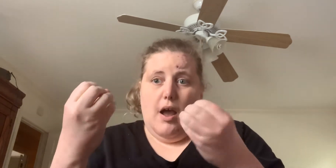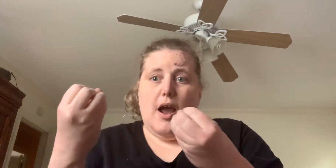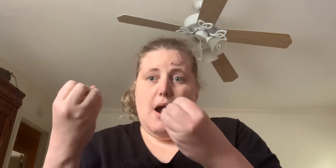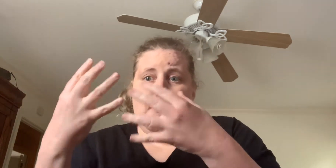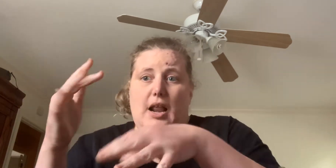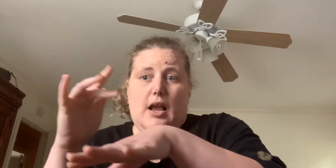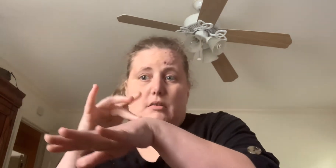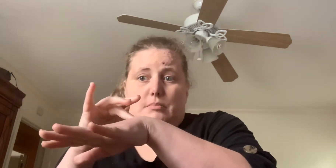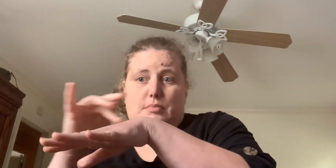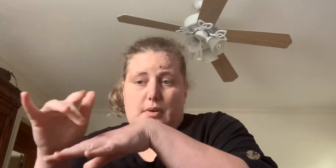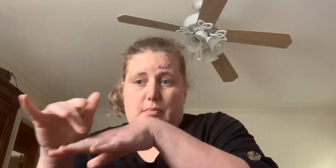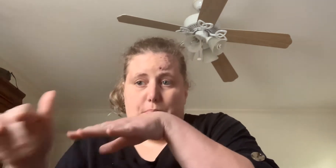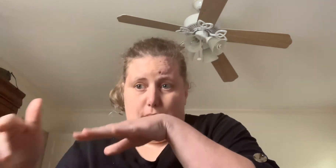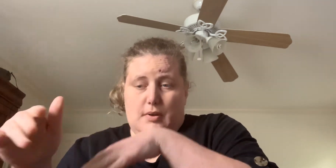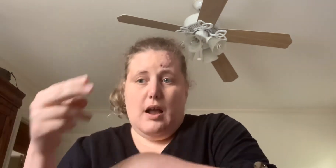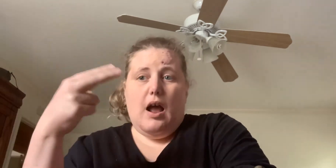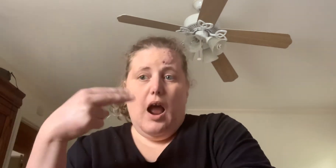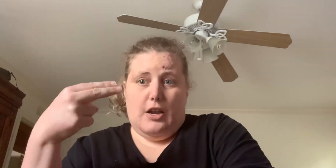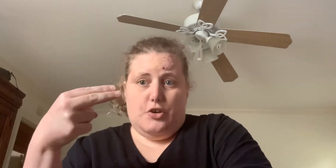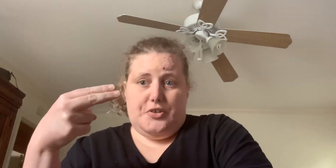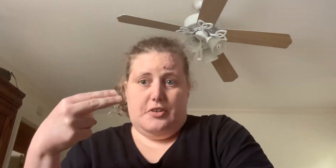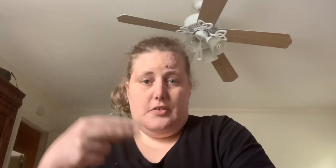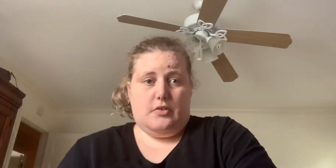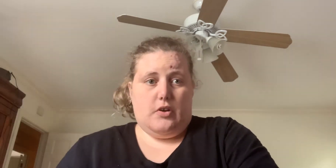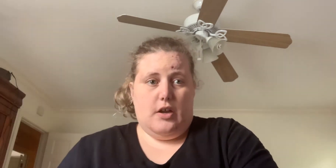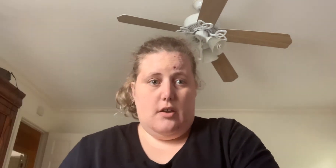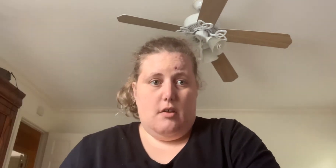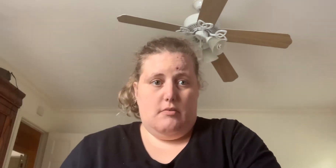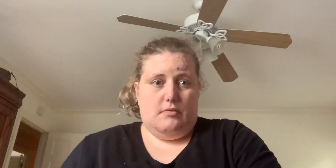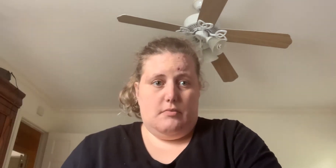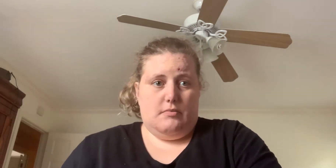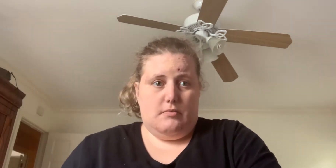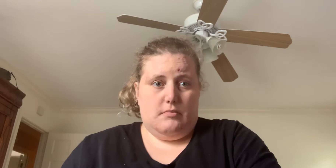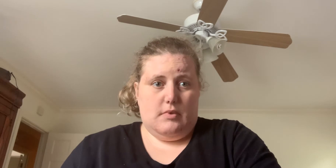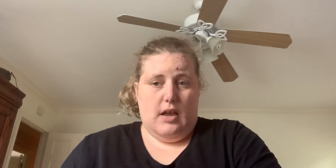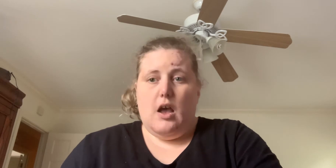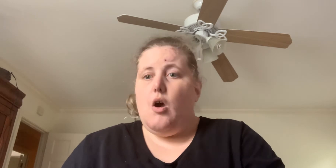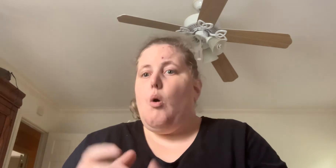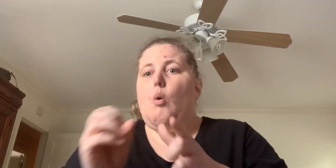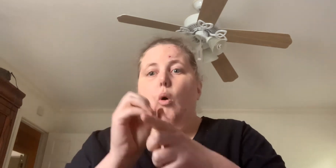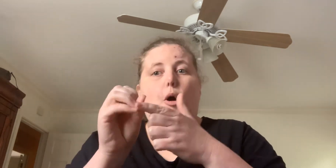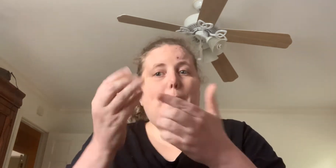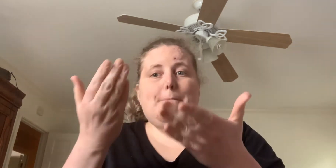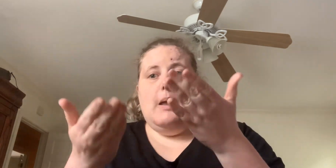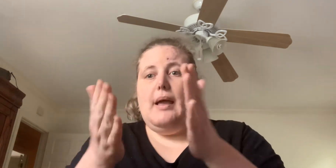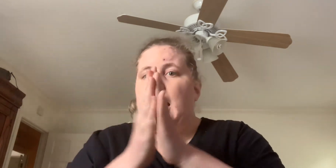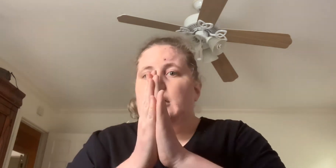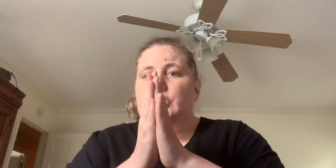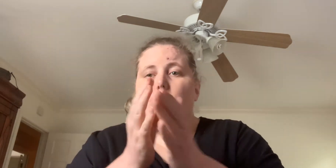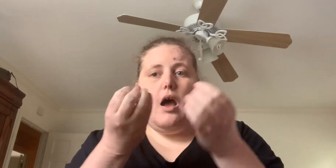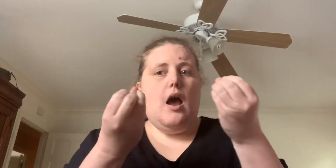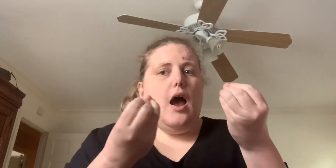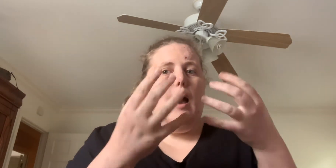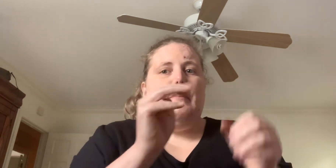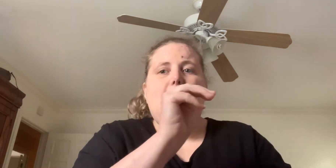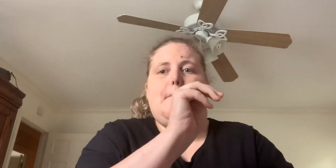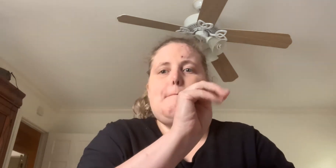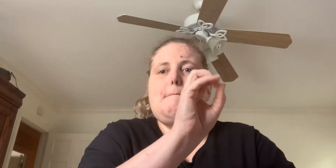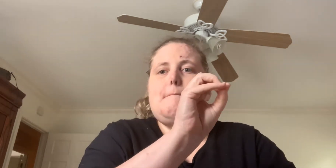of nitrogen reacts with the hydrogen moles? For every 1 mole of nitrogen that reacts, you